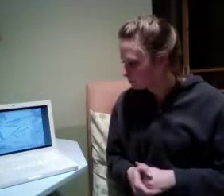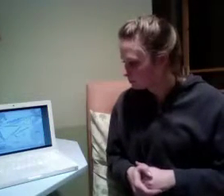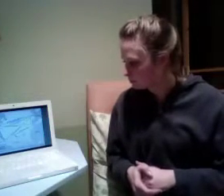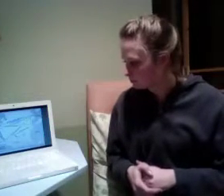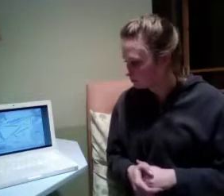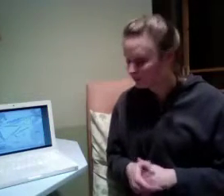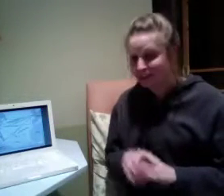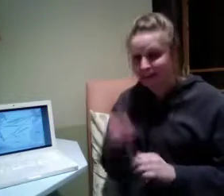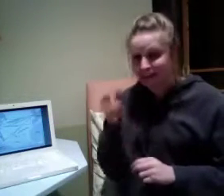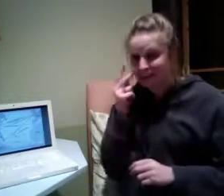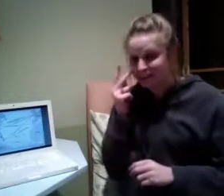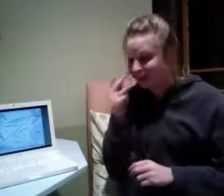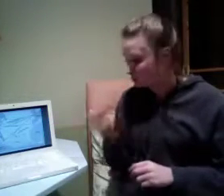from Africa to the Caribbean.